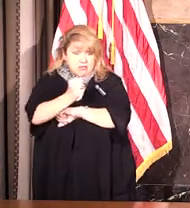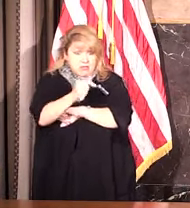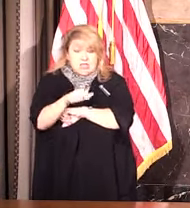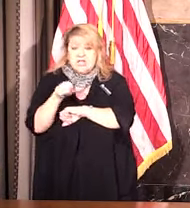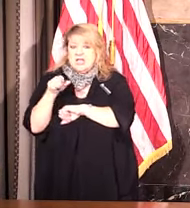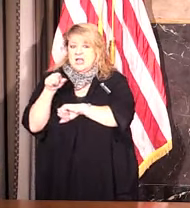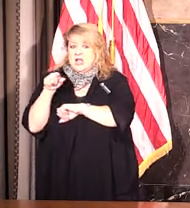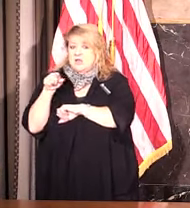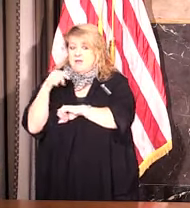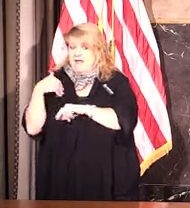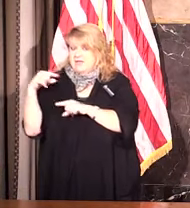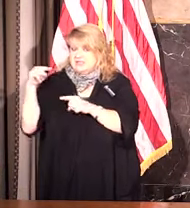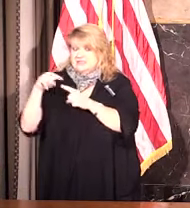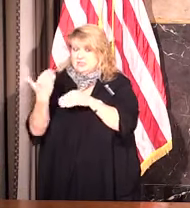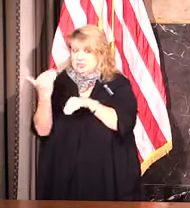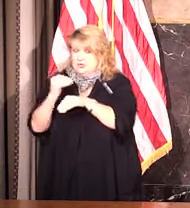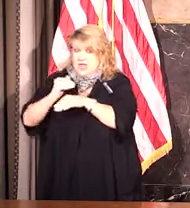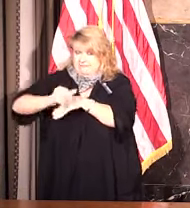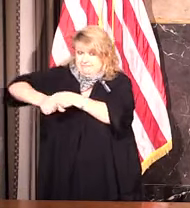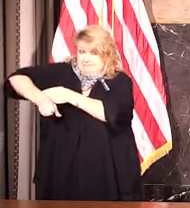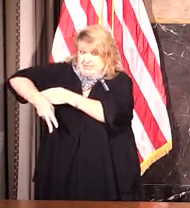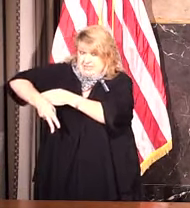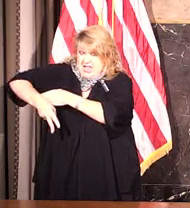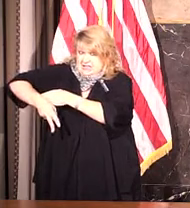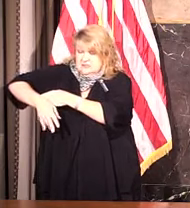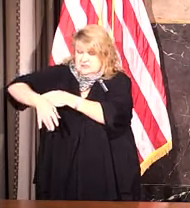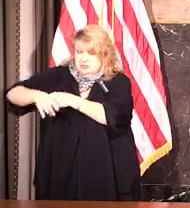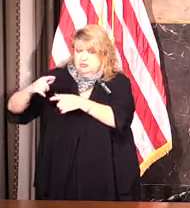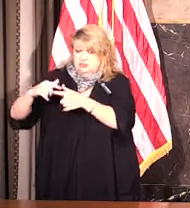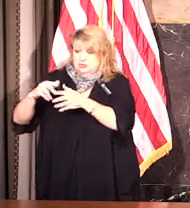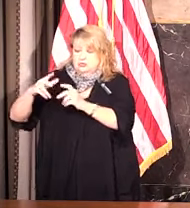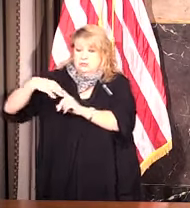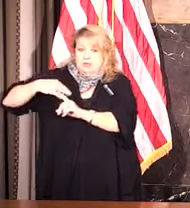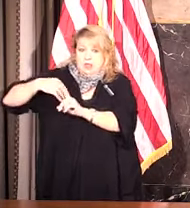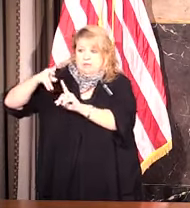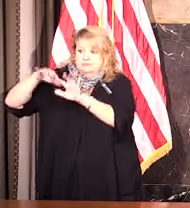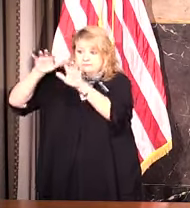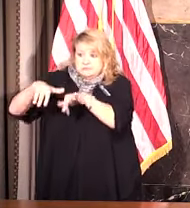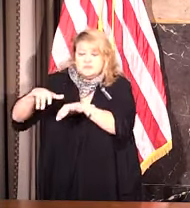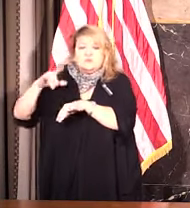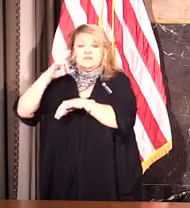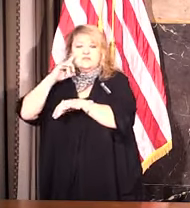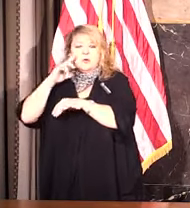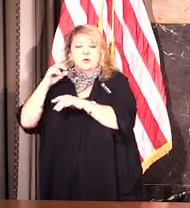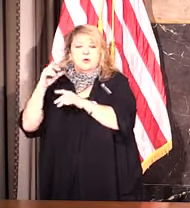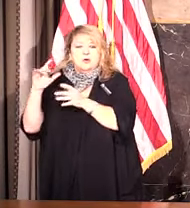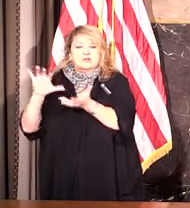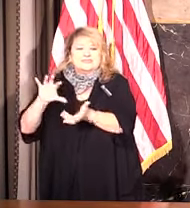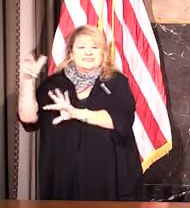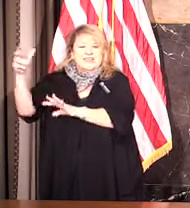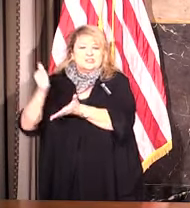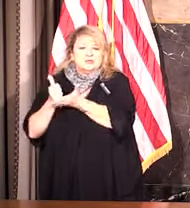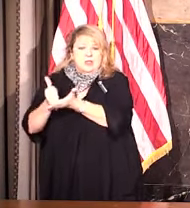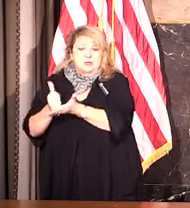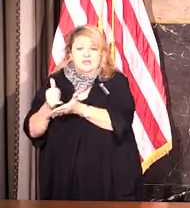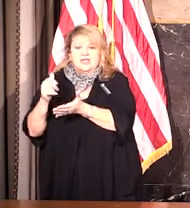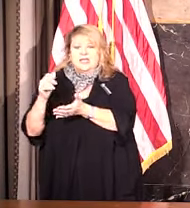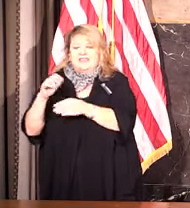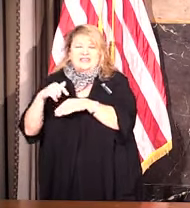to apply for disaster unemployment assistance. So that's really, I think, 11:59. After that, they cut it